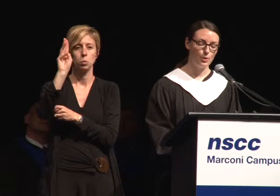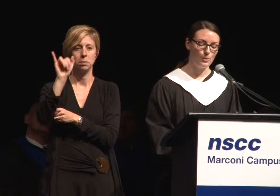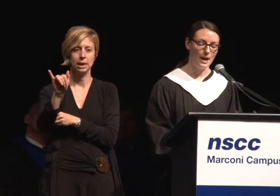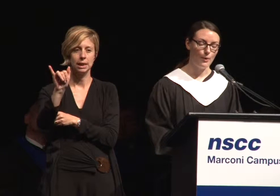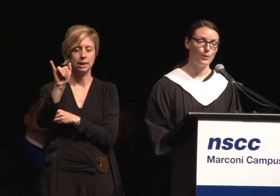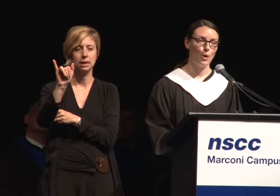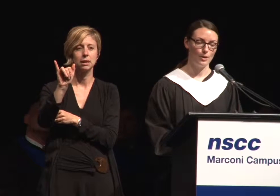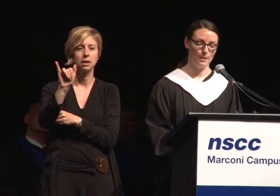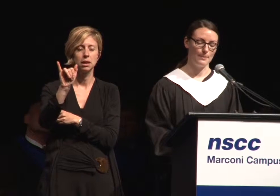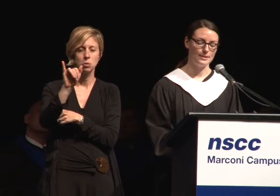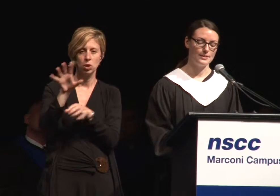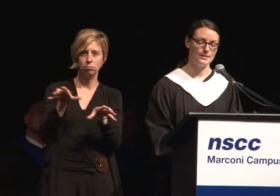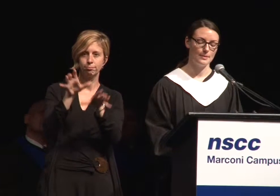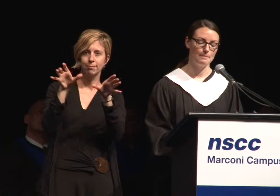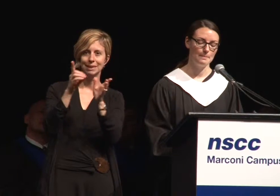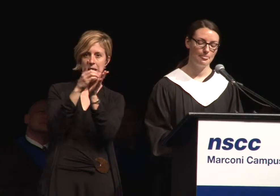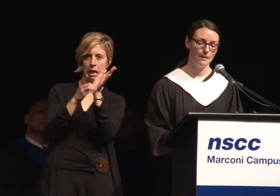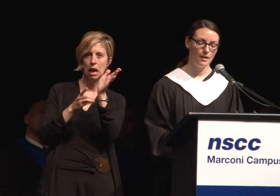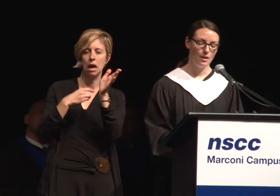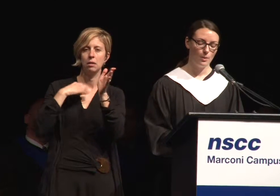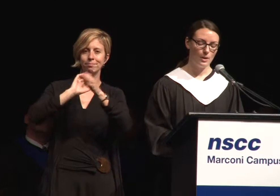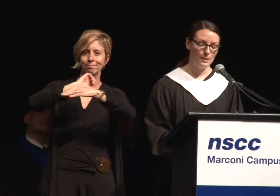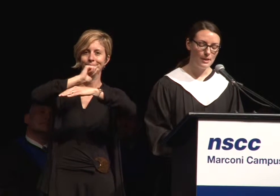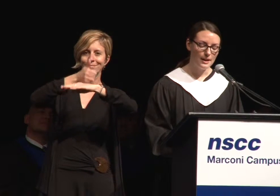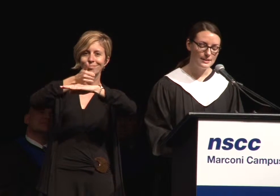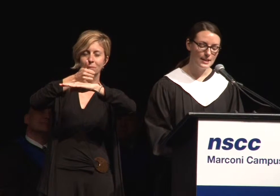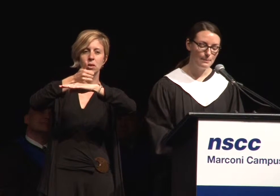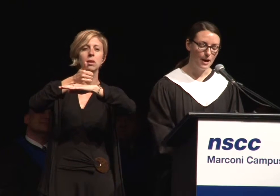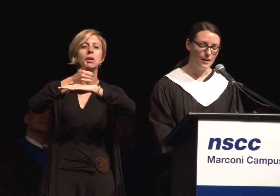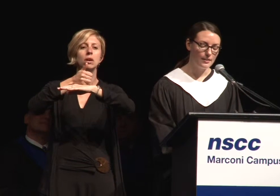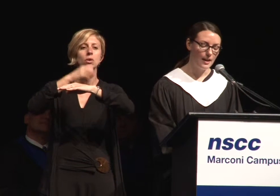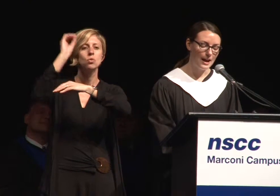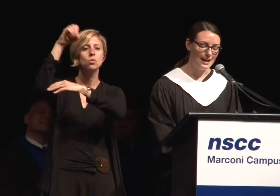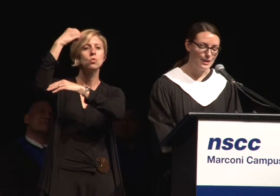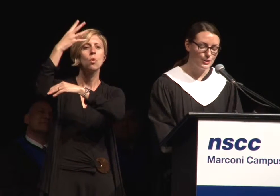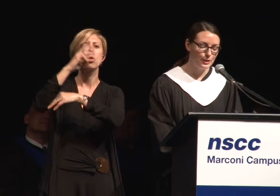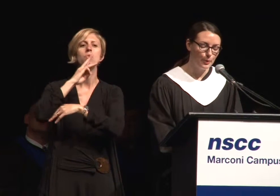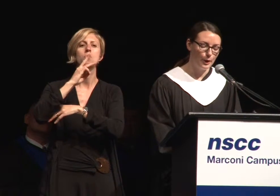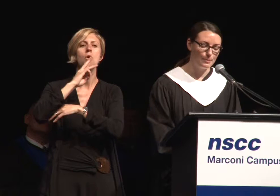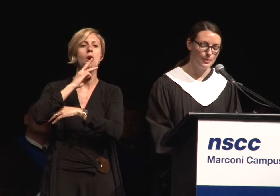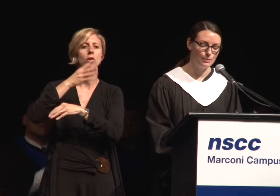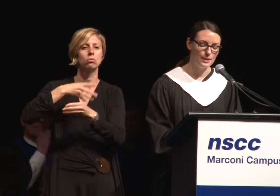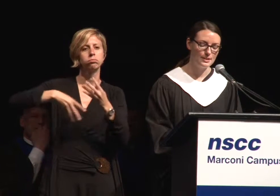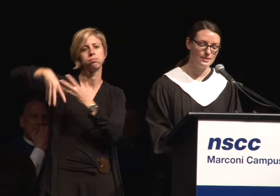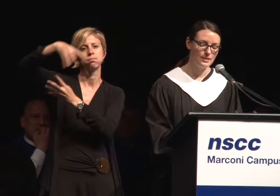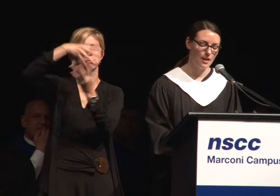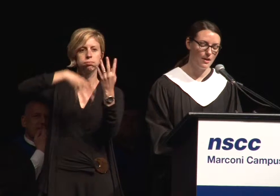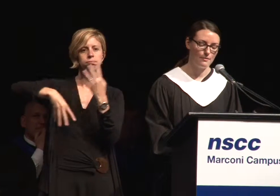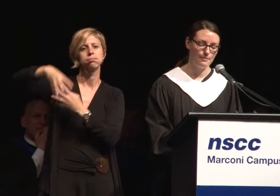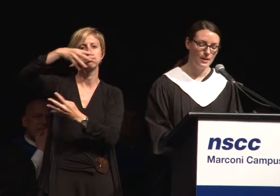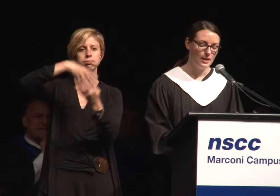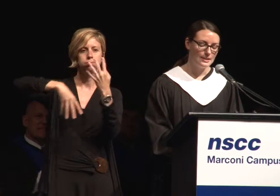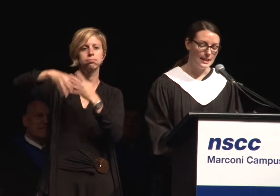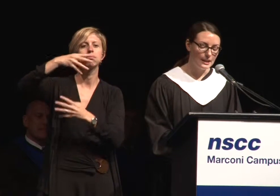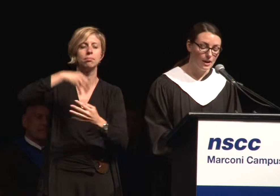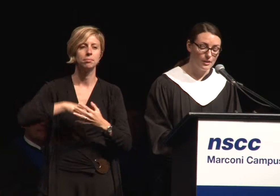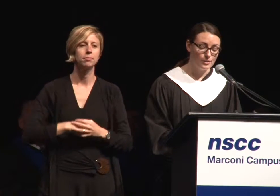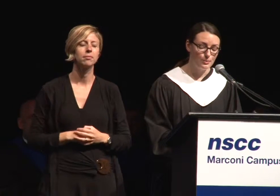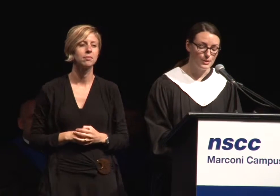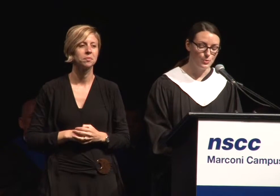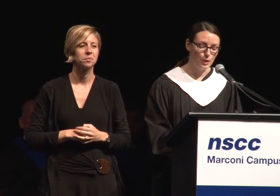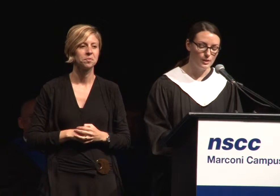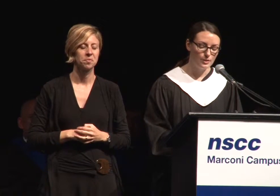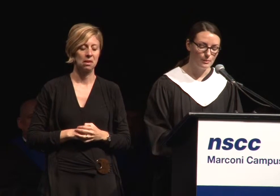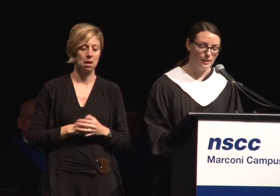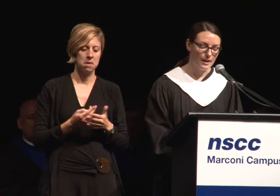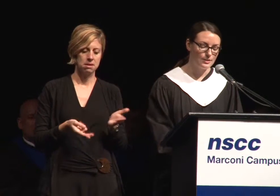a solar-powered water pumping system. When I applied to take part, I naturally worried about the risks of taking on too